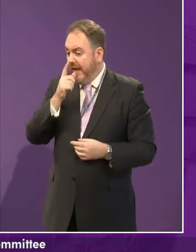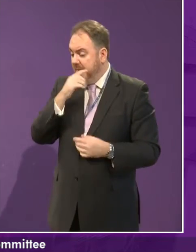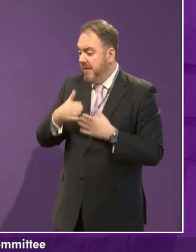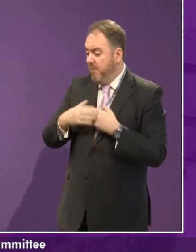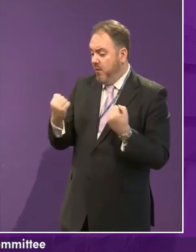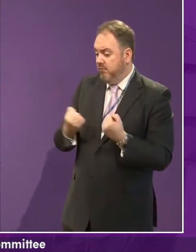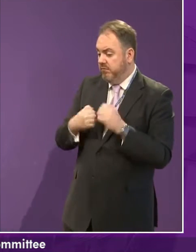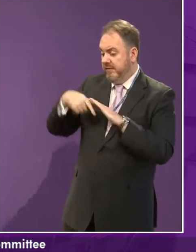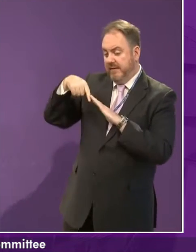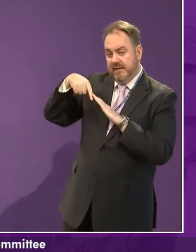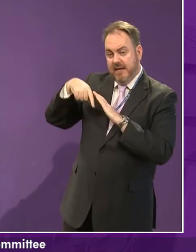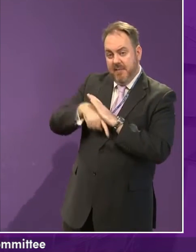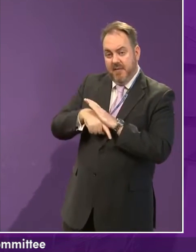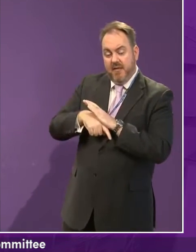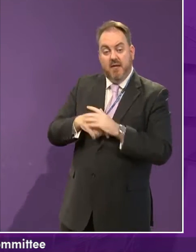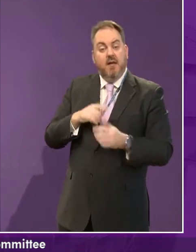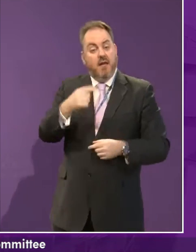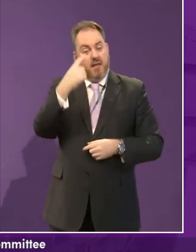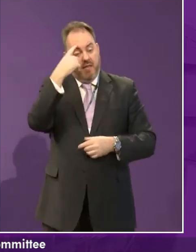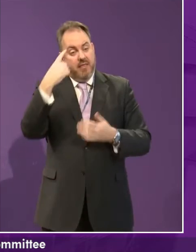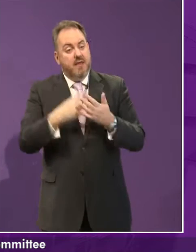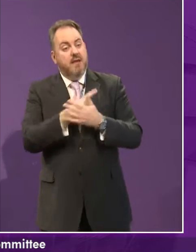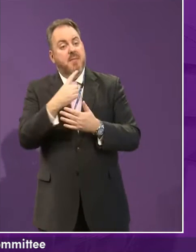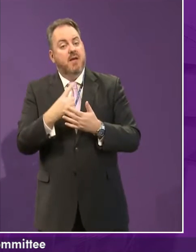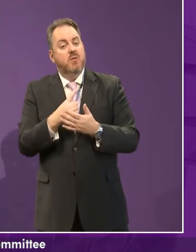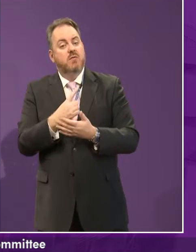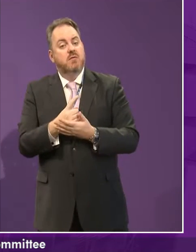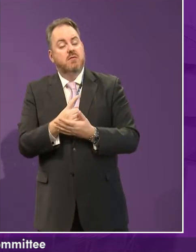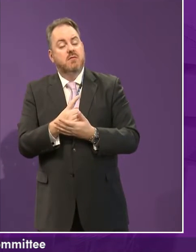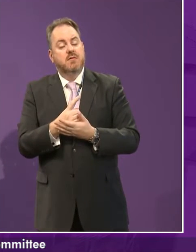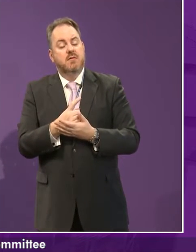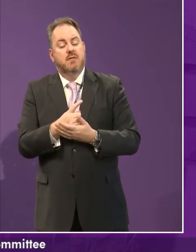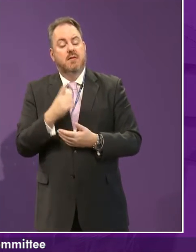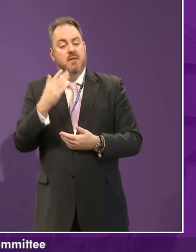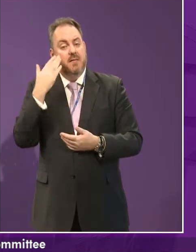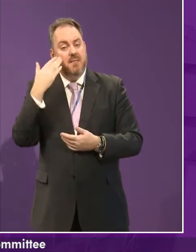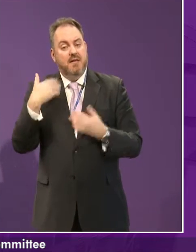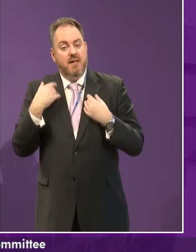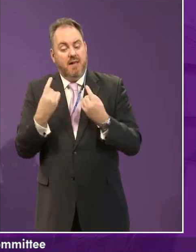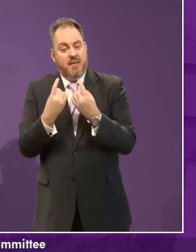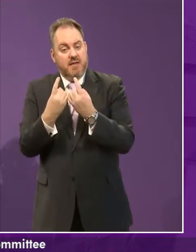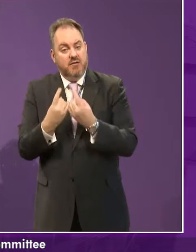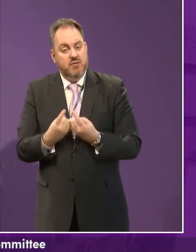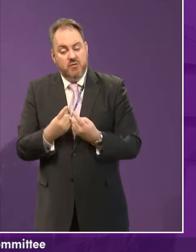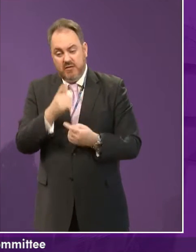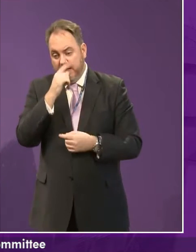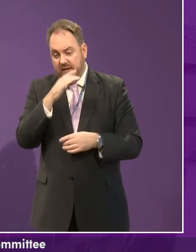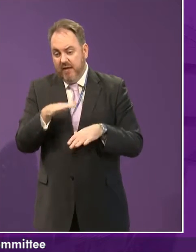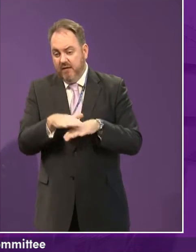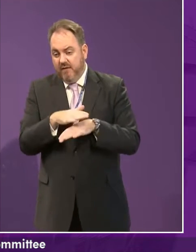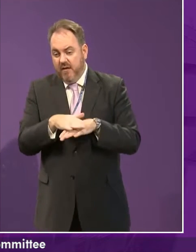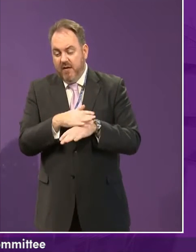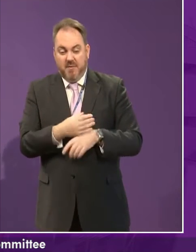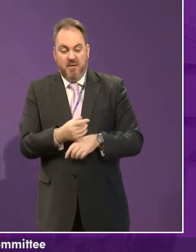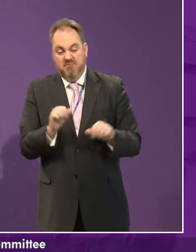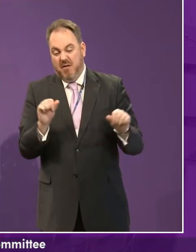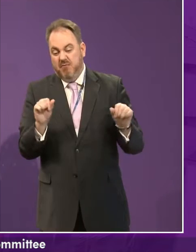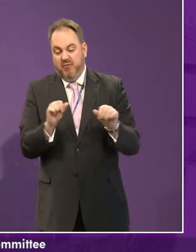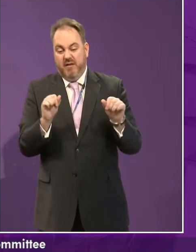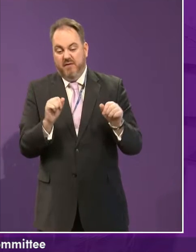well, the mental health awareness training as well, it varies from short